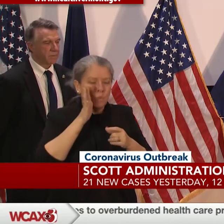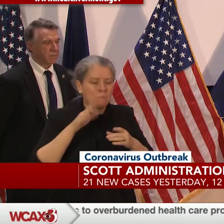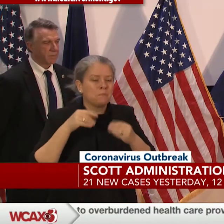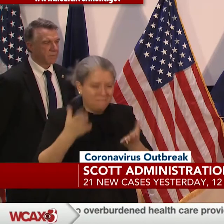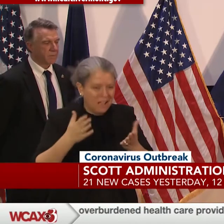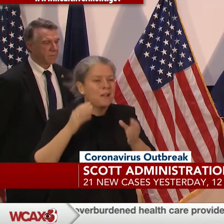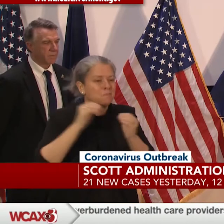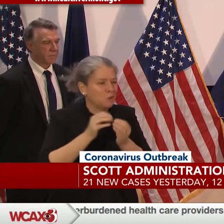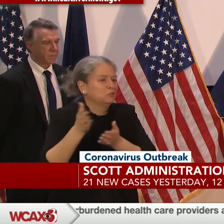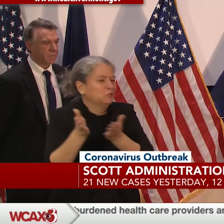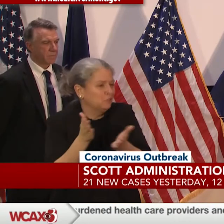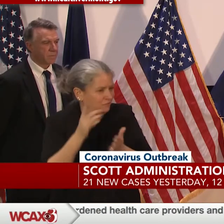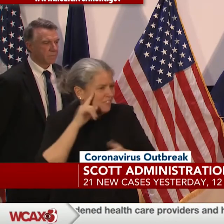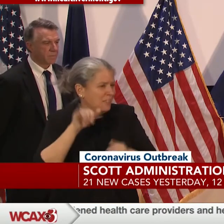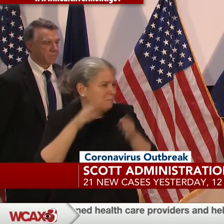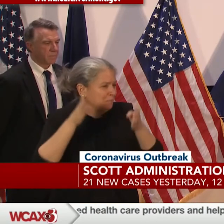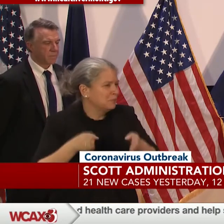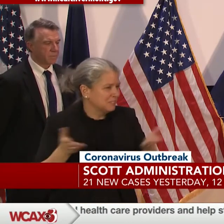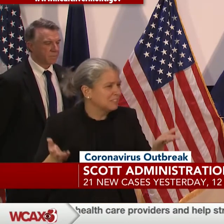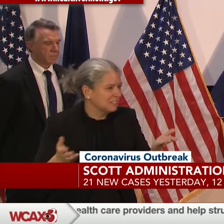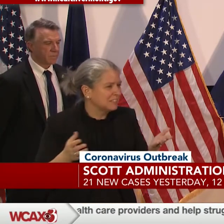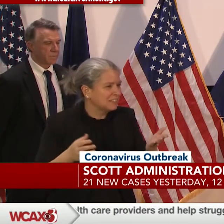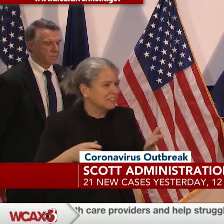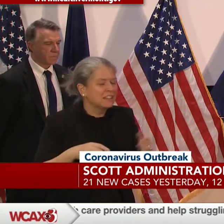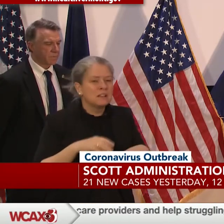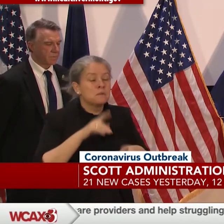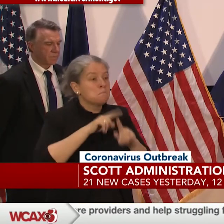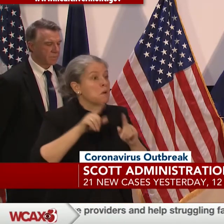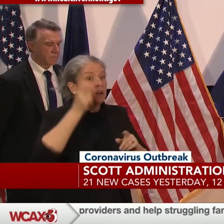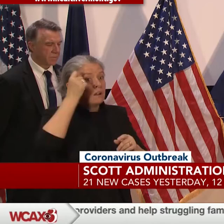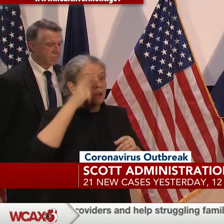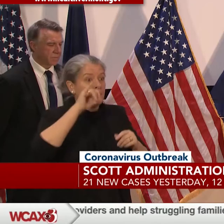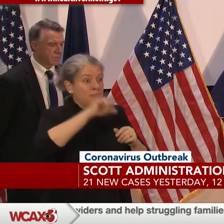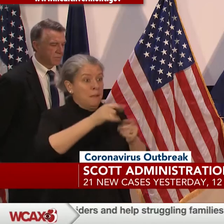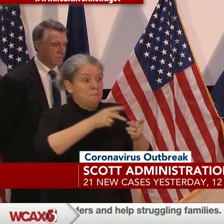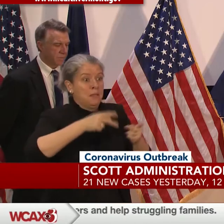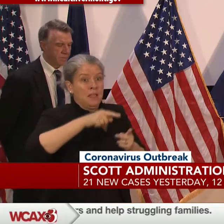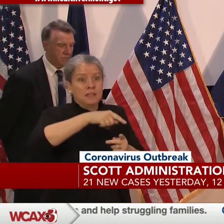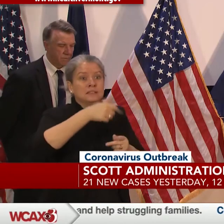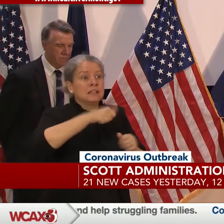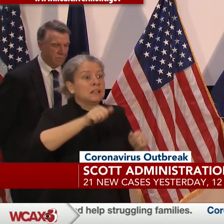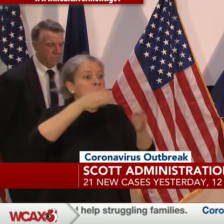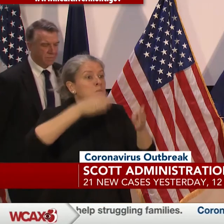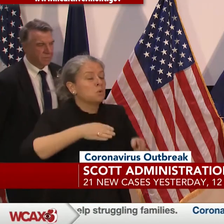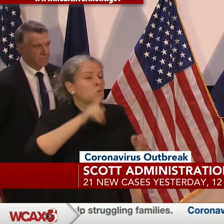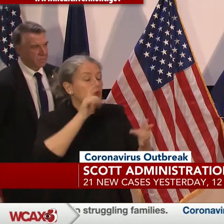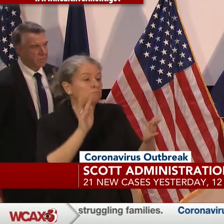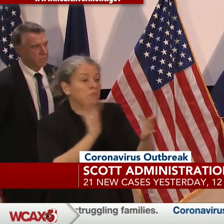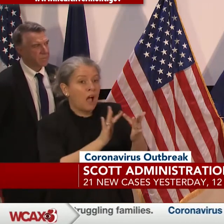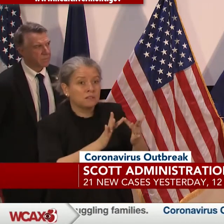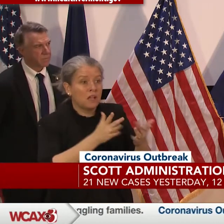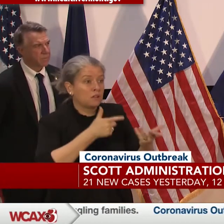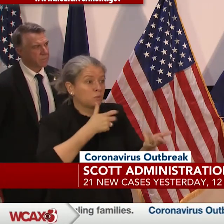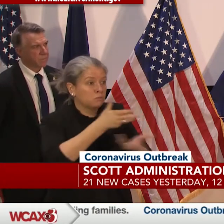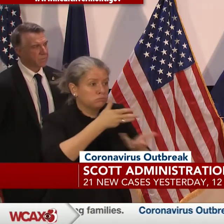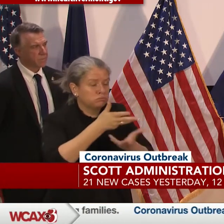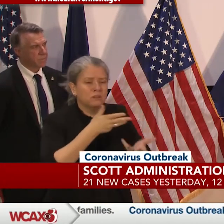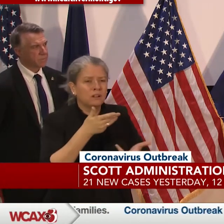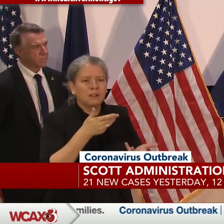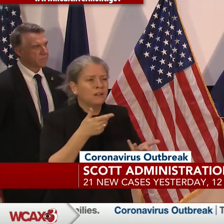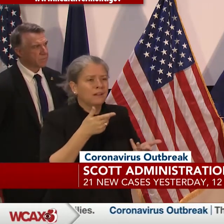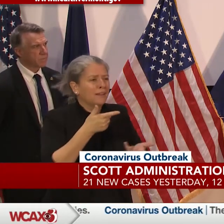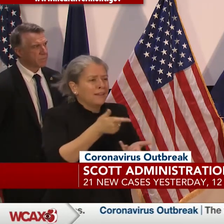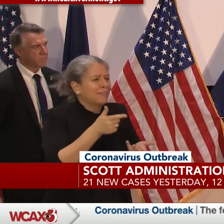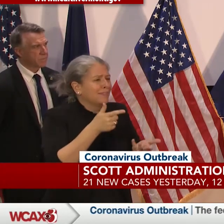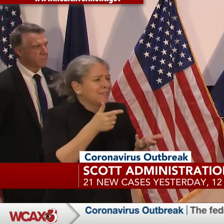Everyone who has been identified as a significant contact is, by definition, doing what they would do if